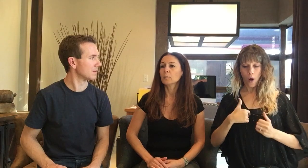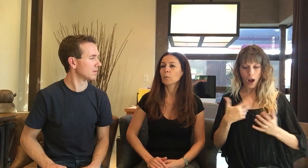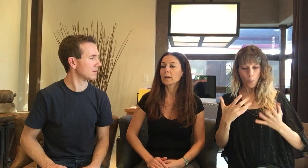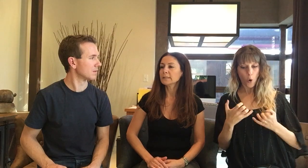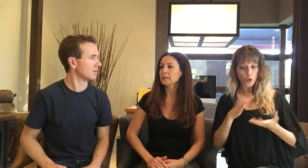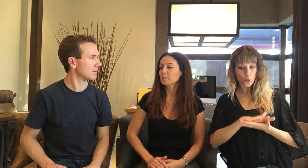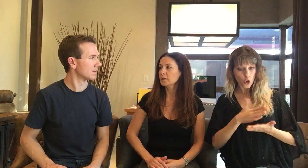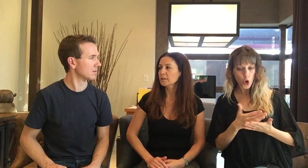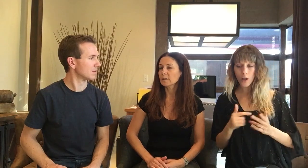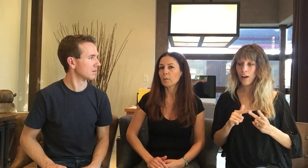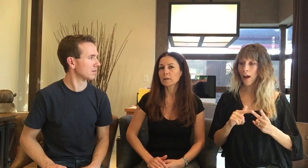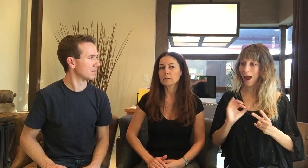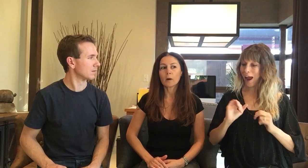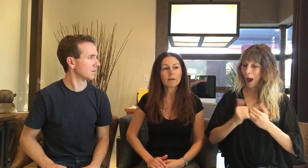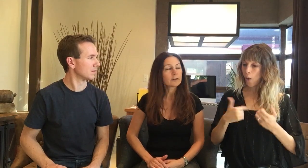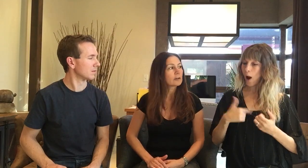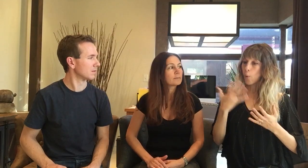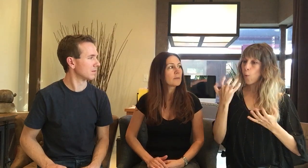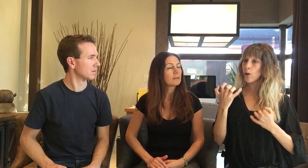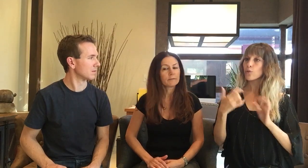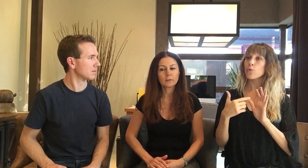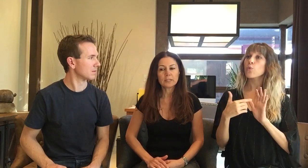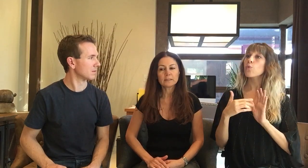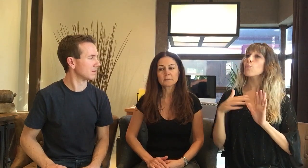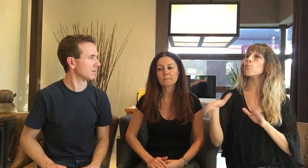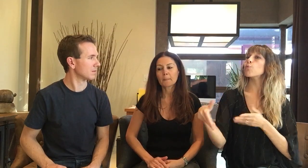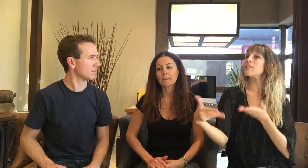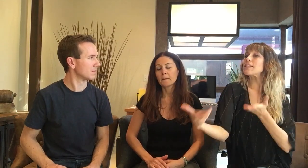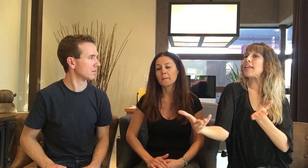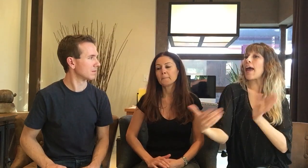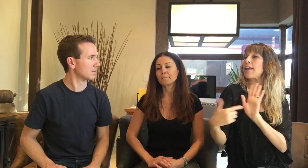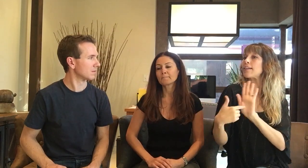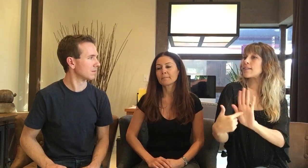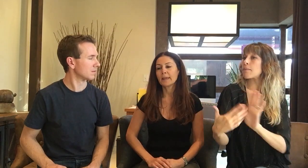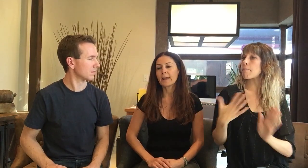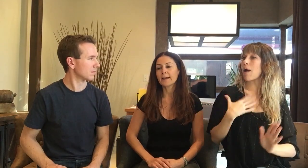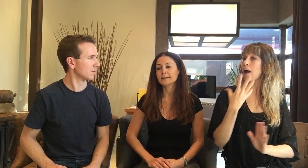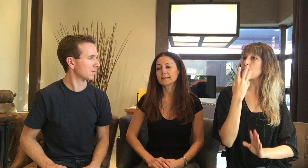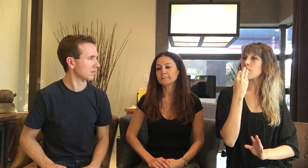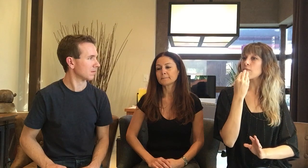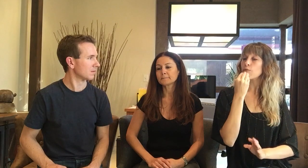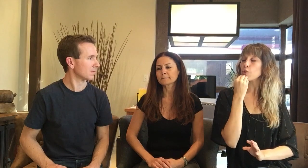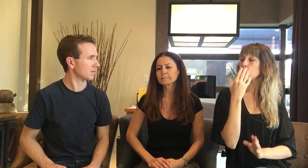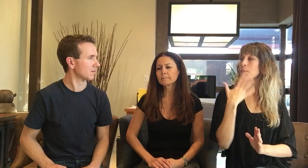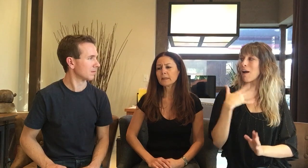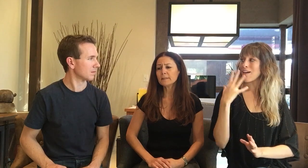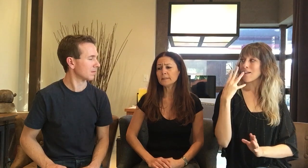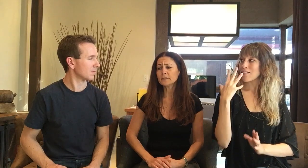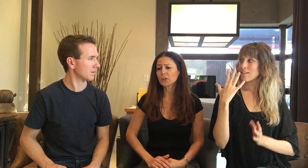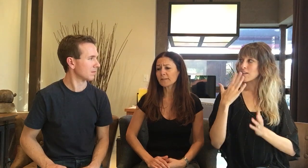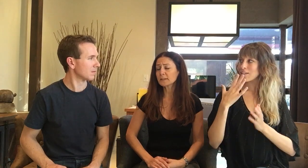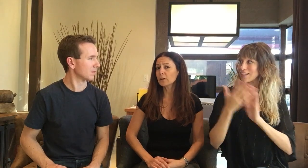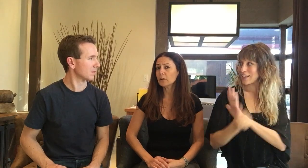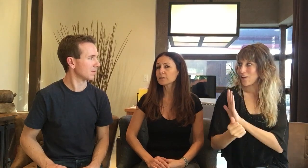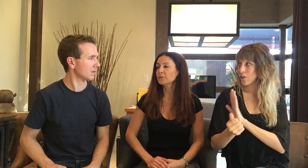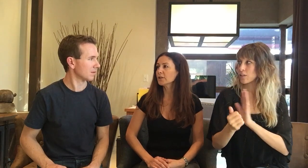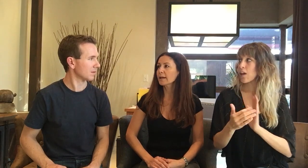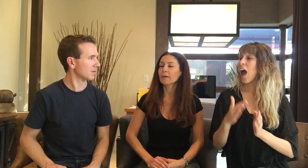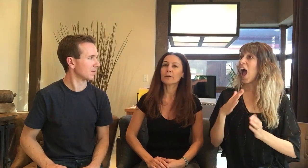what kinds of experiences they want to offer the foodies. And the chefs can also check out other